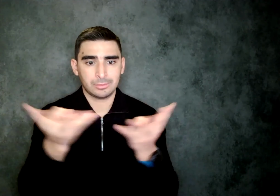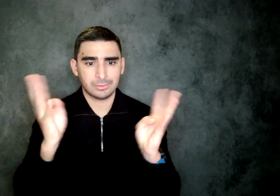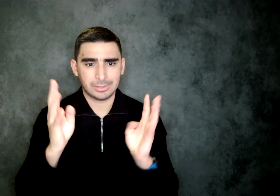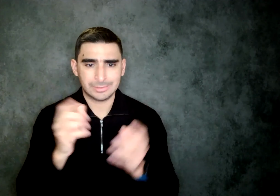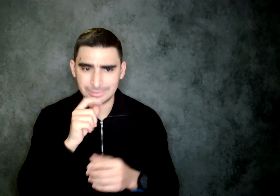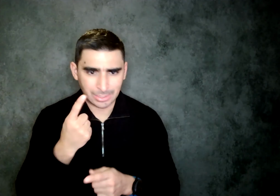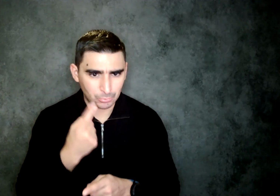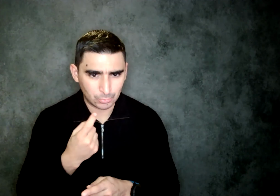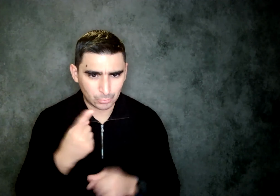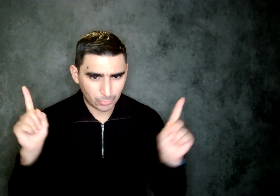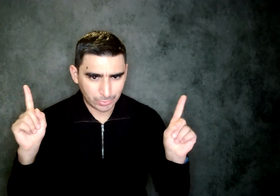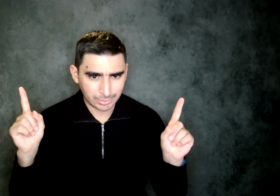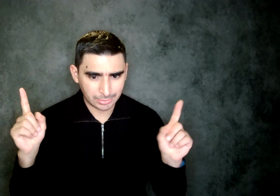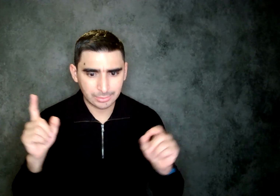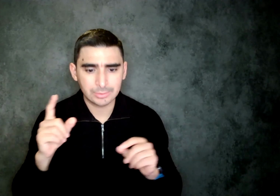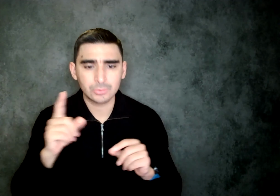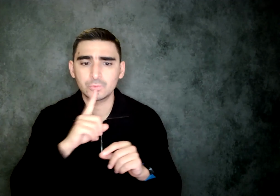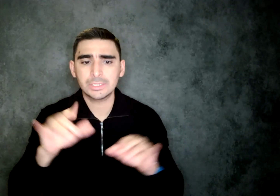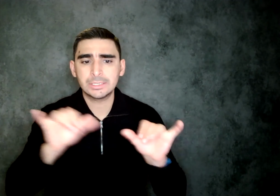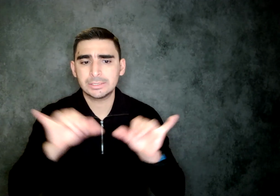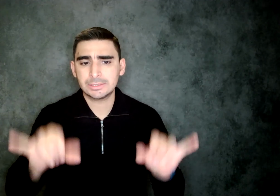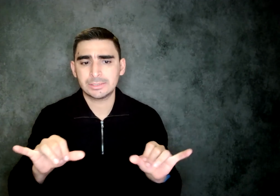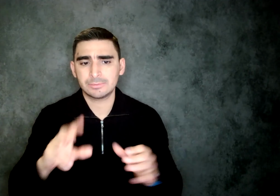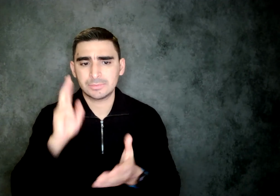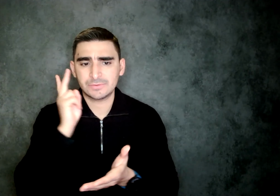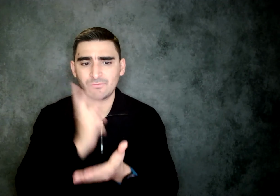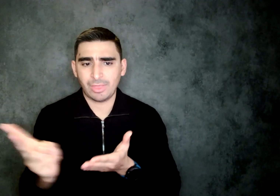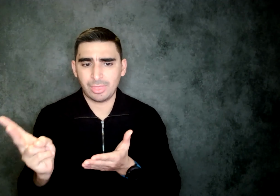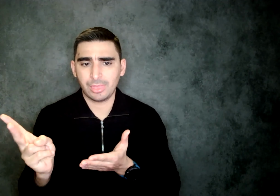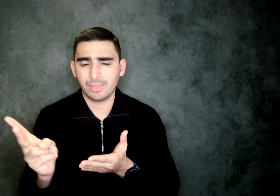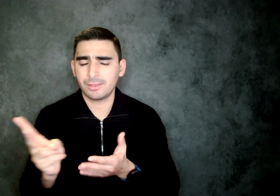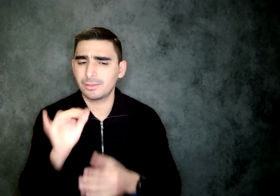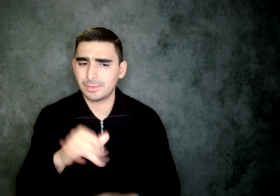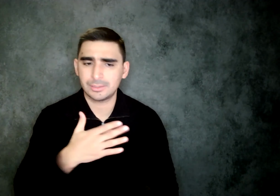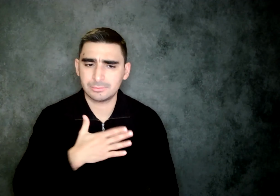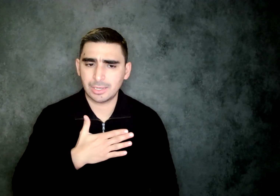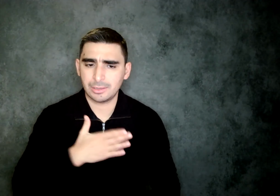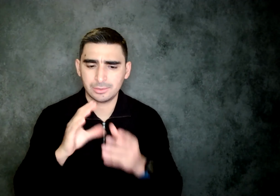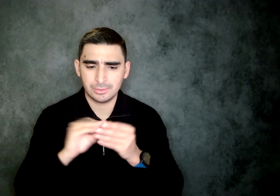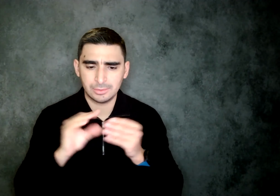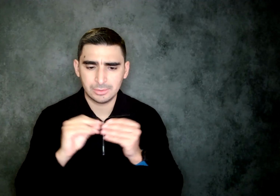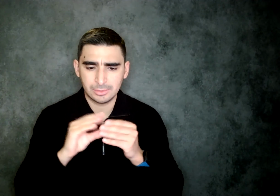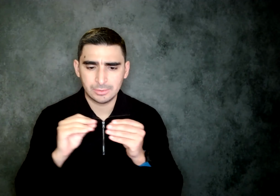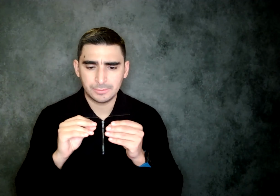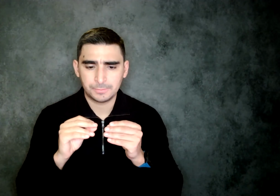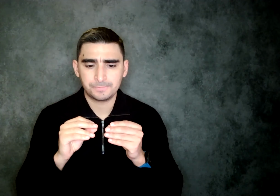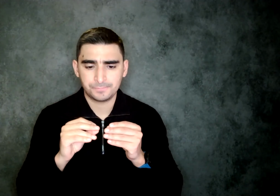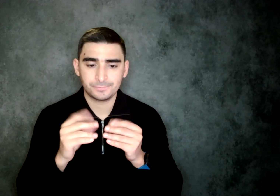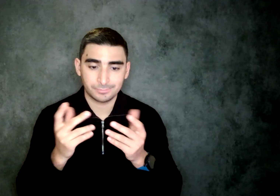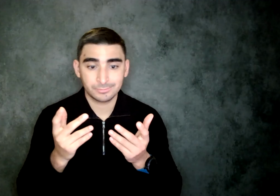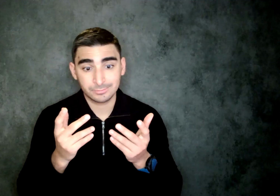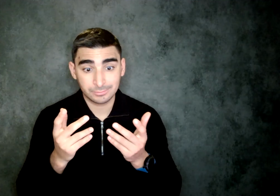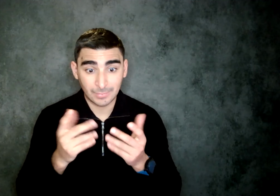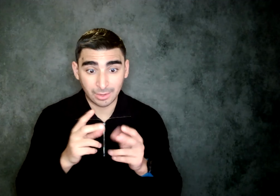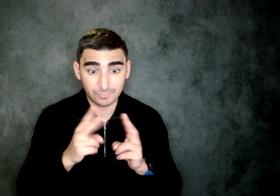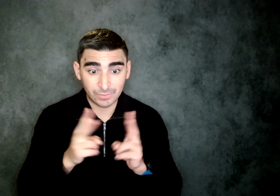system's failing. And so I guess those were my two thoughts. And as you can tell, I'm fairly